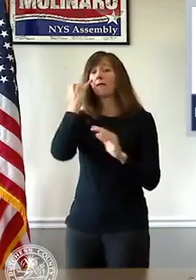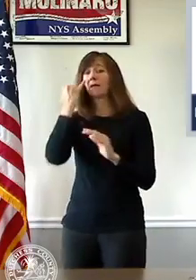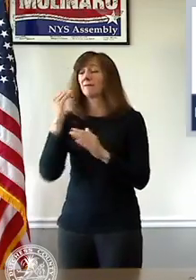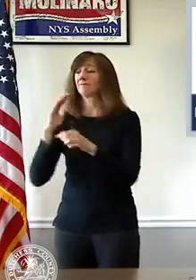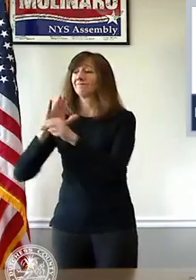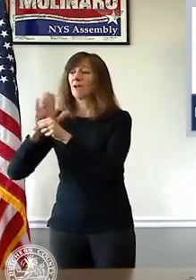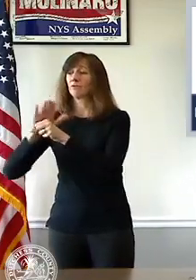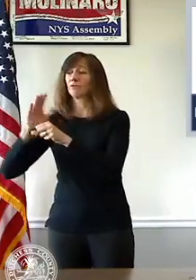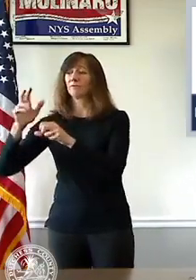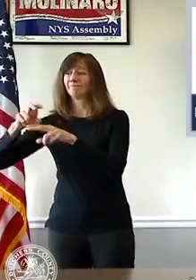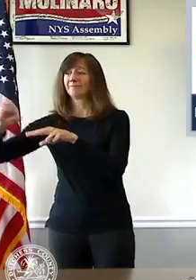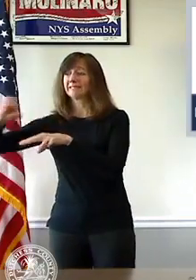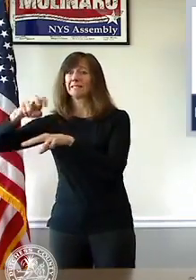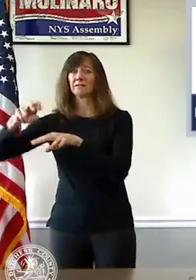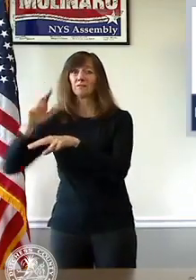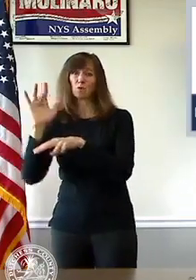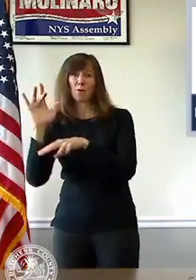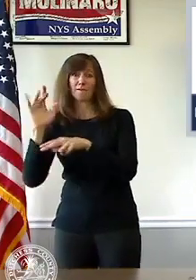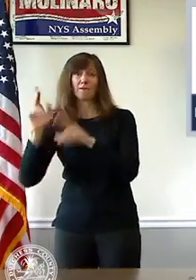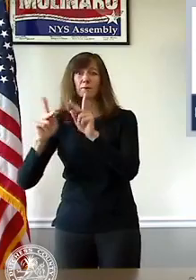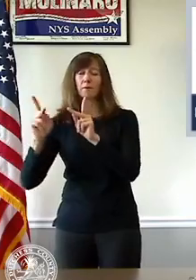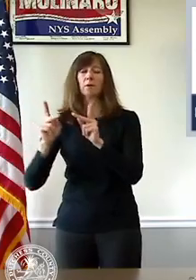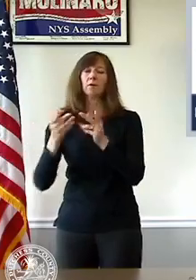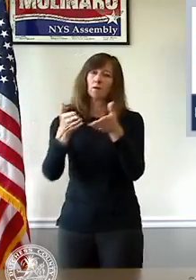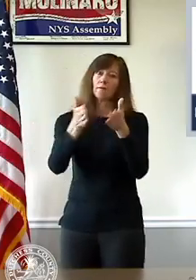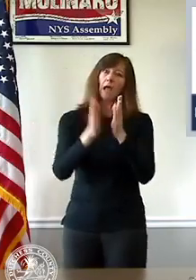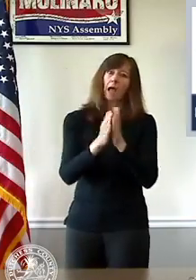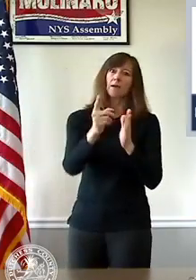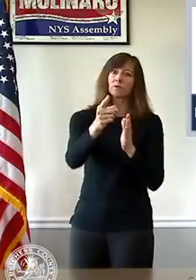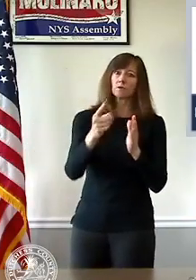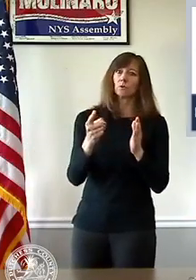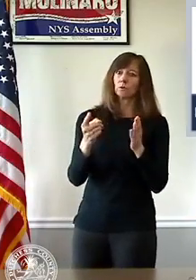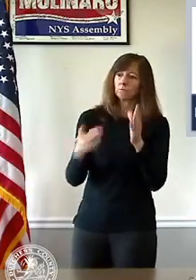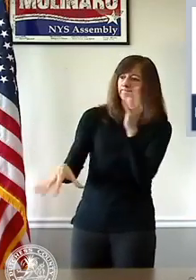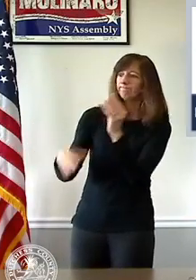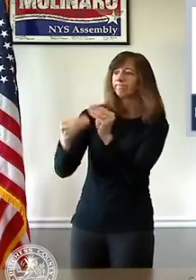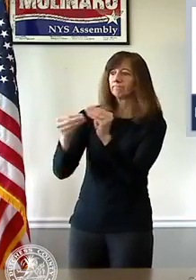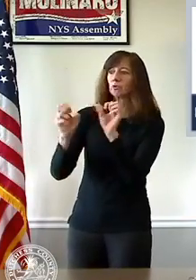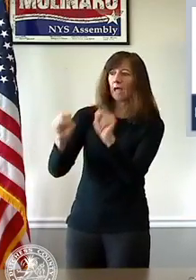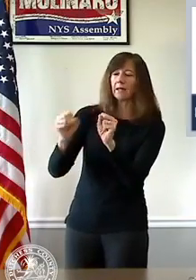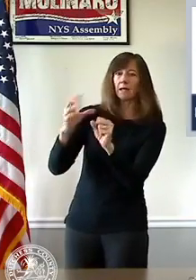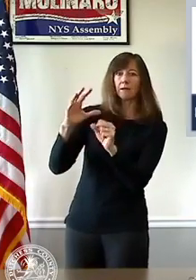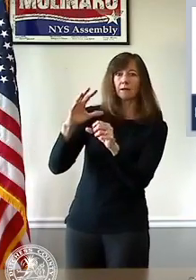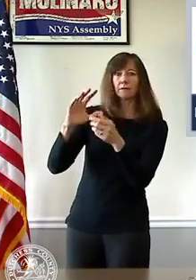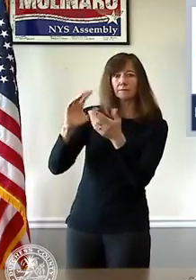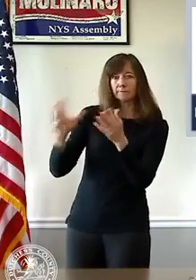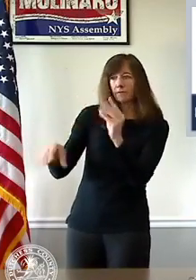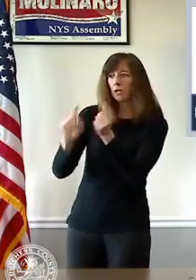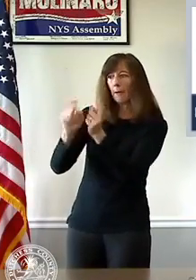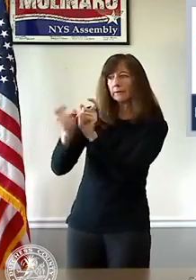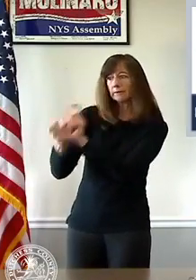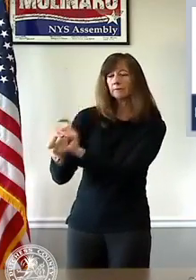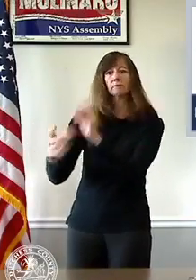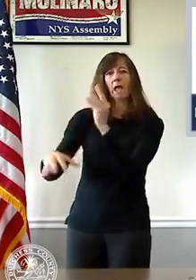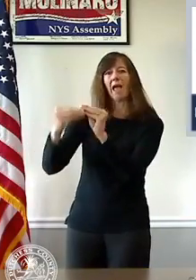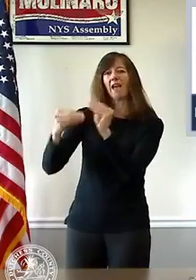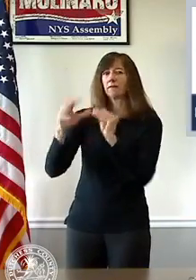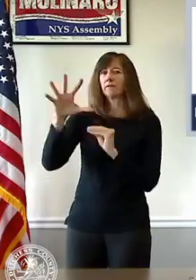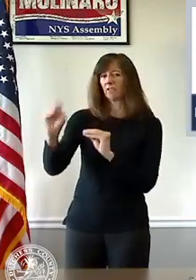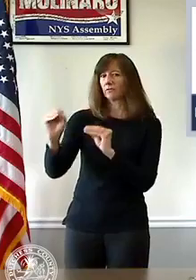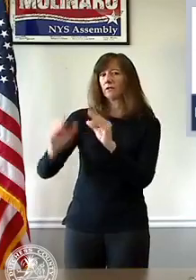the municipalities have been asked to create accommodations so you can have 50 seats outside. So the goal is to try to make that happen. If it's waiving some of the